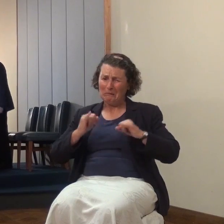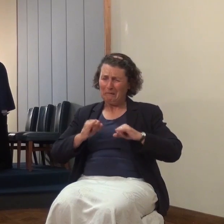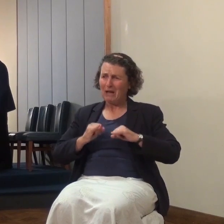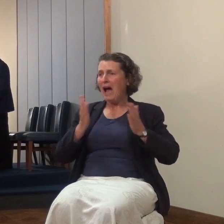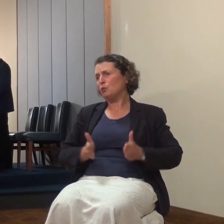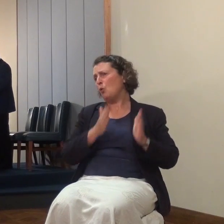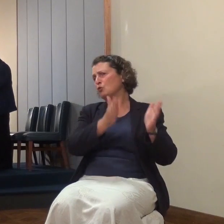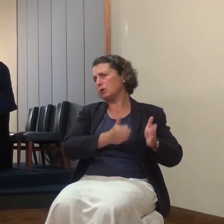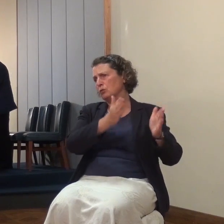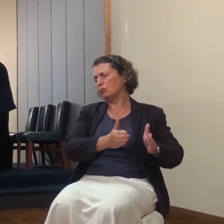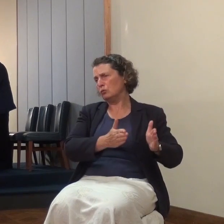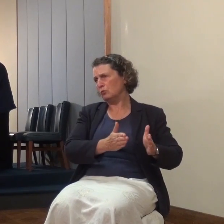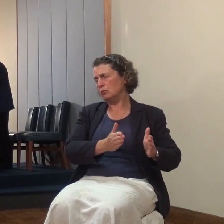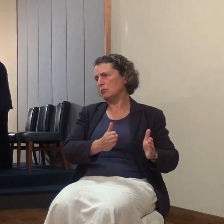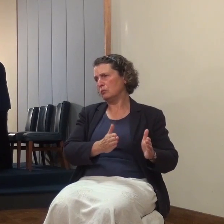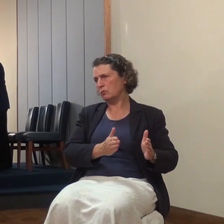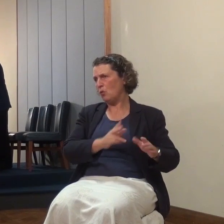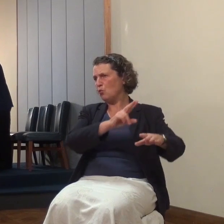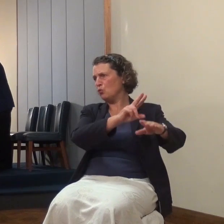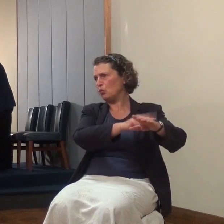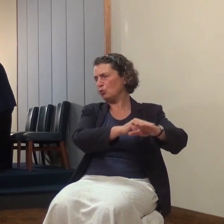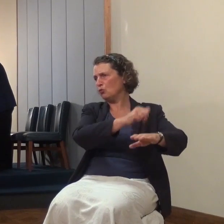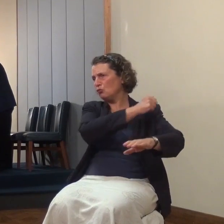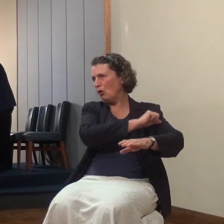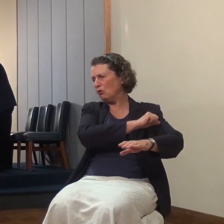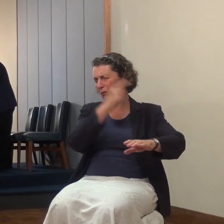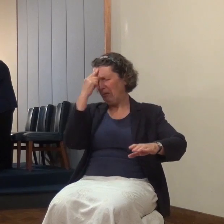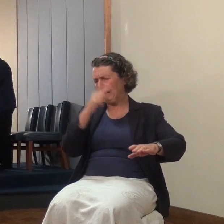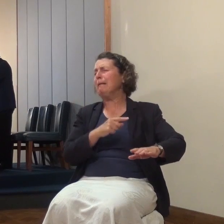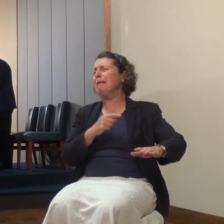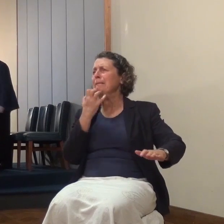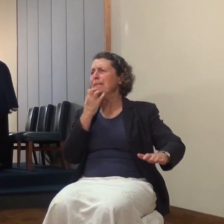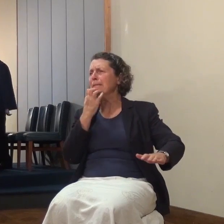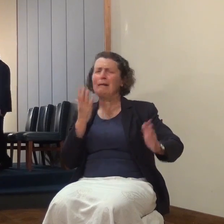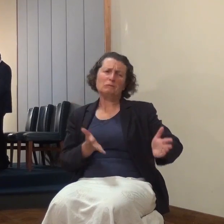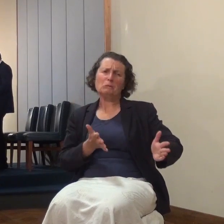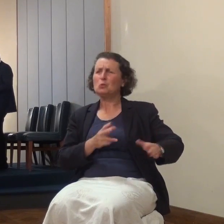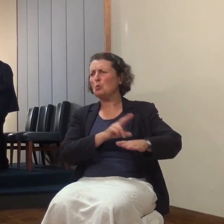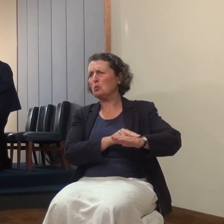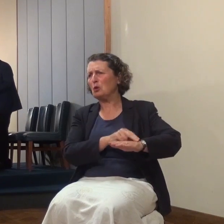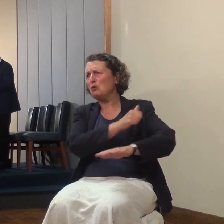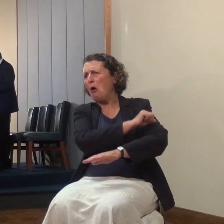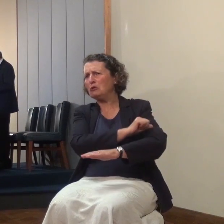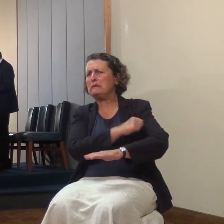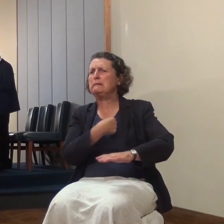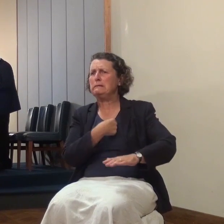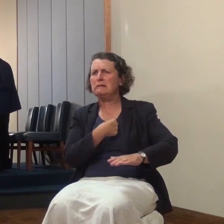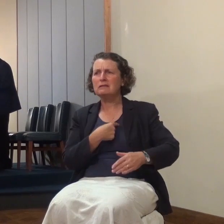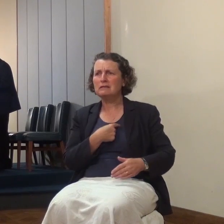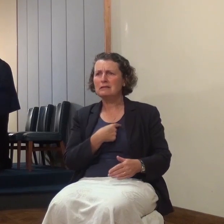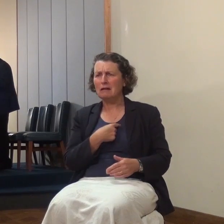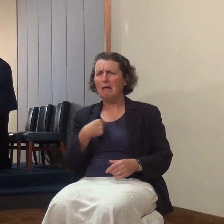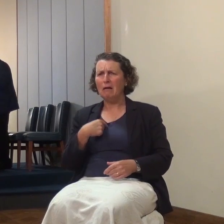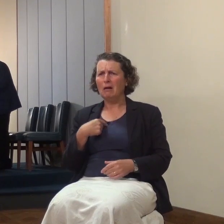you have some condition, illness, as a nuisance, or as if they are deliberately there to spoil your day,